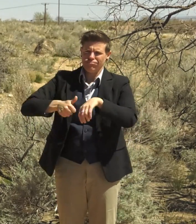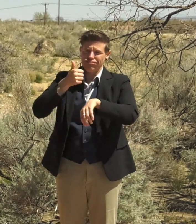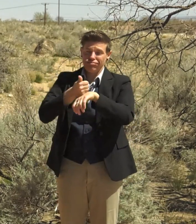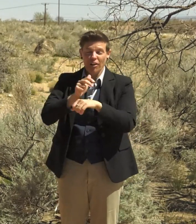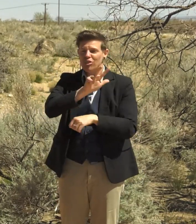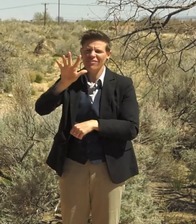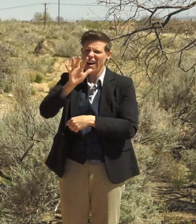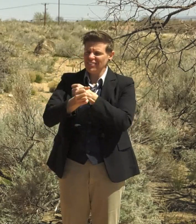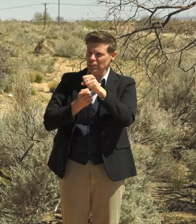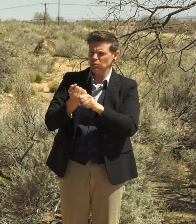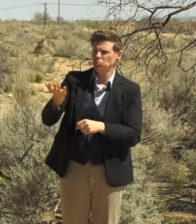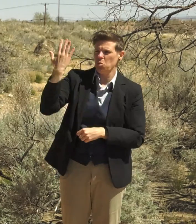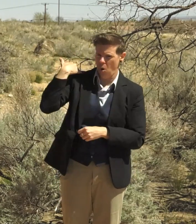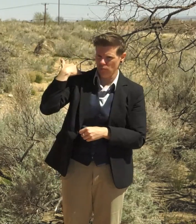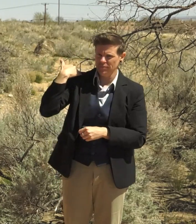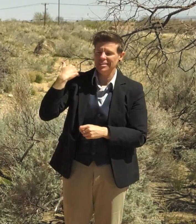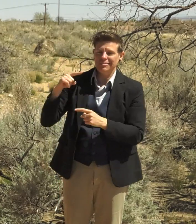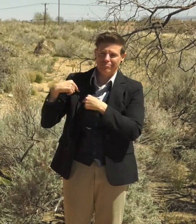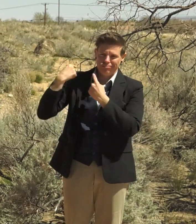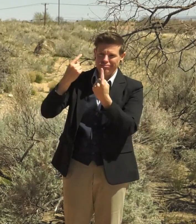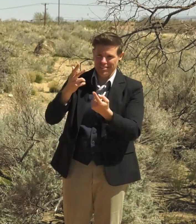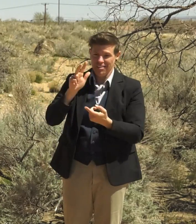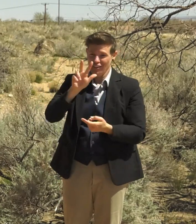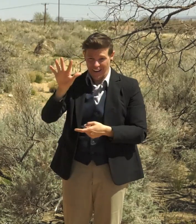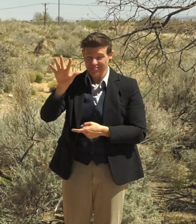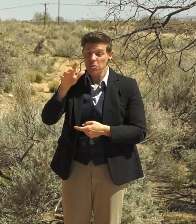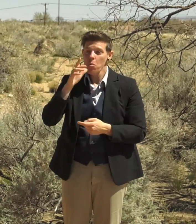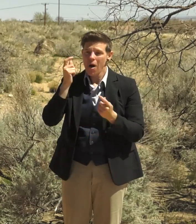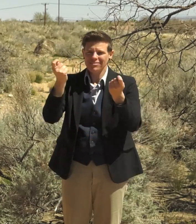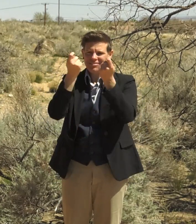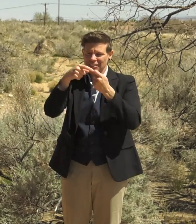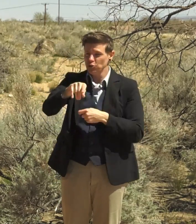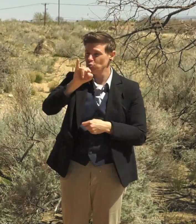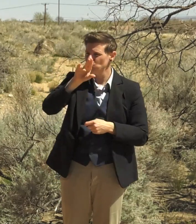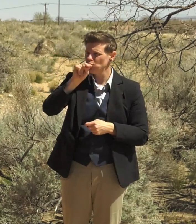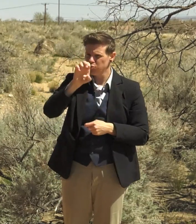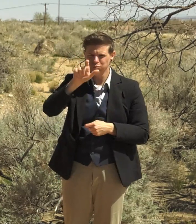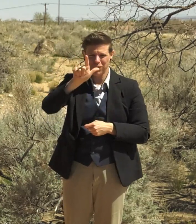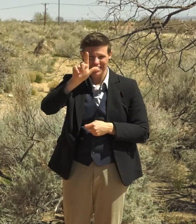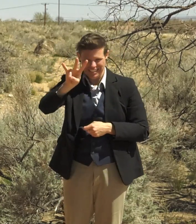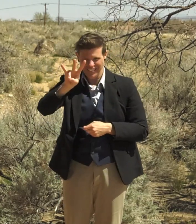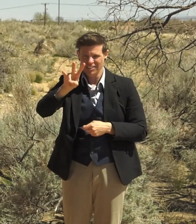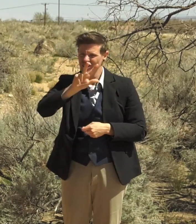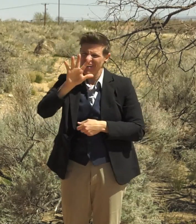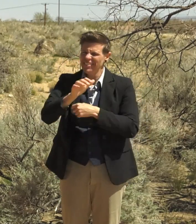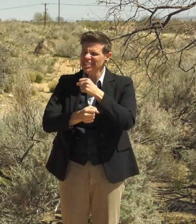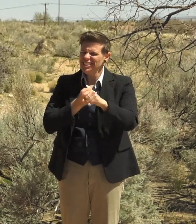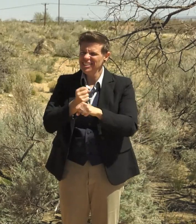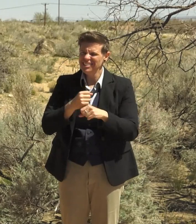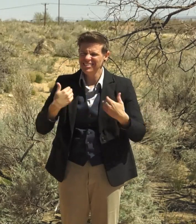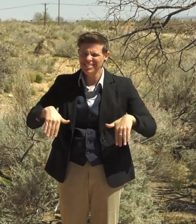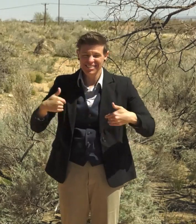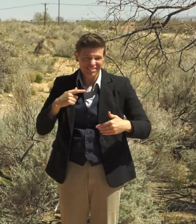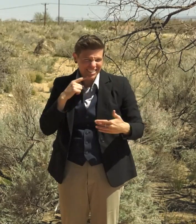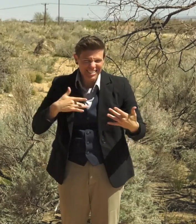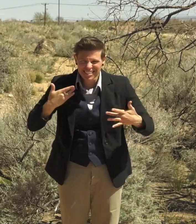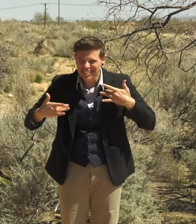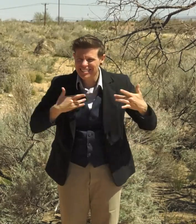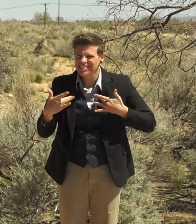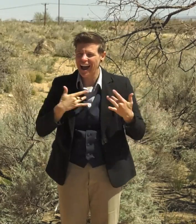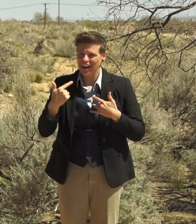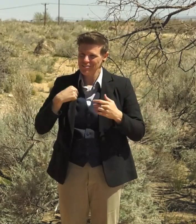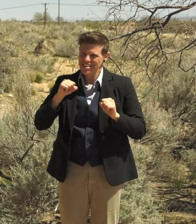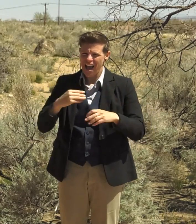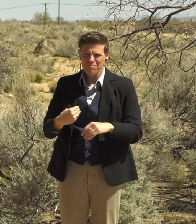excited to be here to provide open space and opportunities for the public to come out and walk our trails. But we're